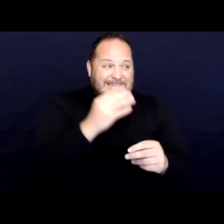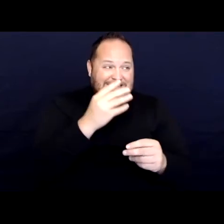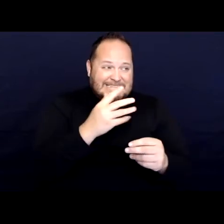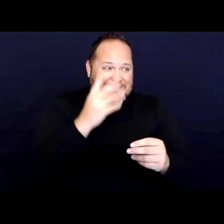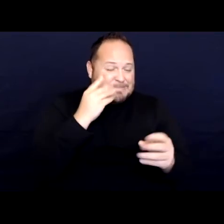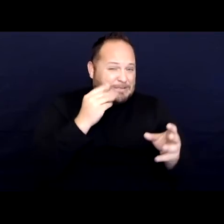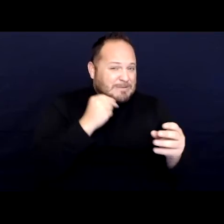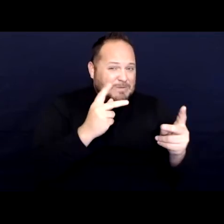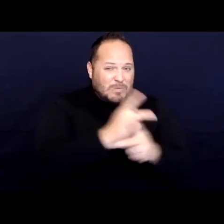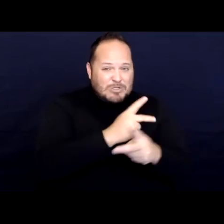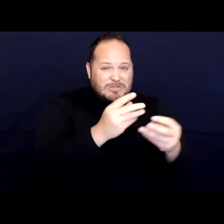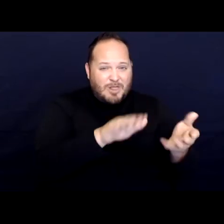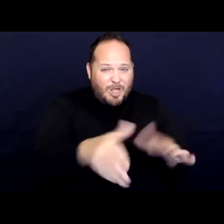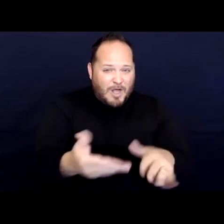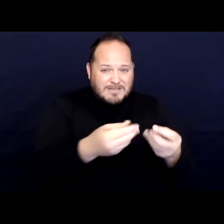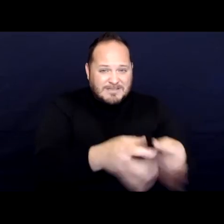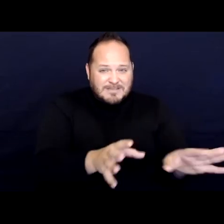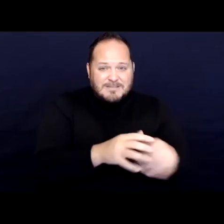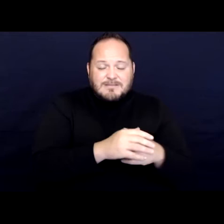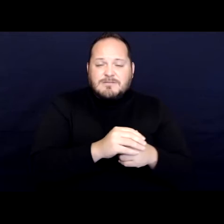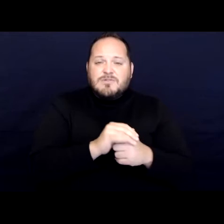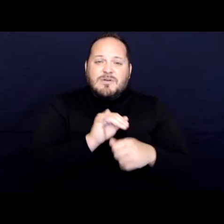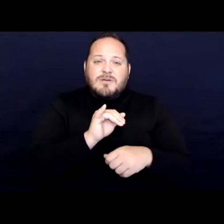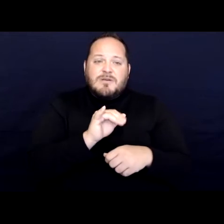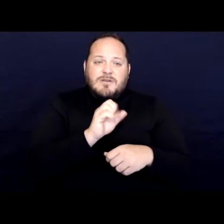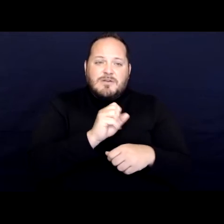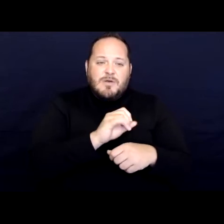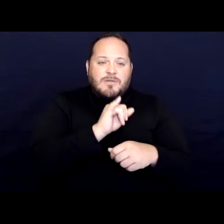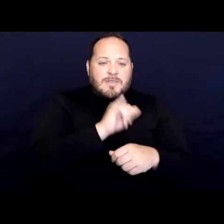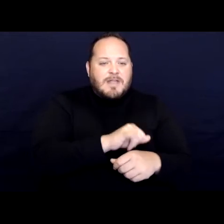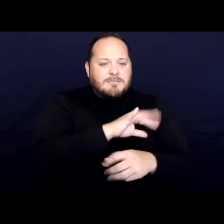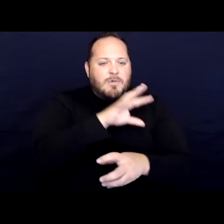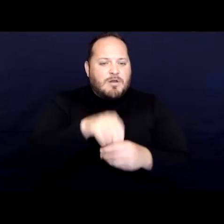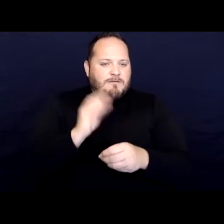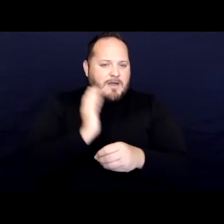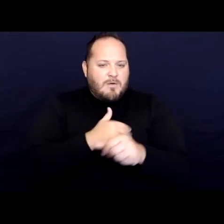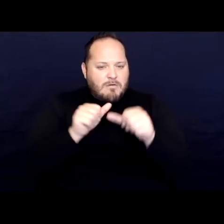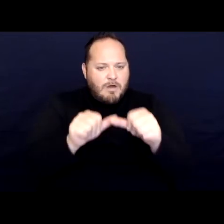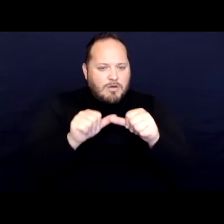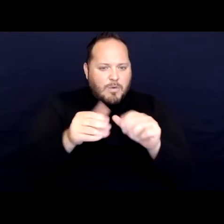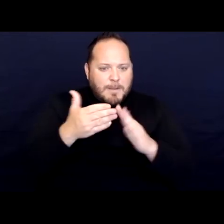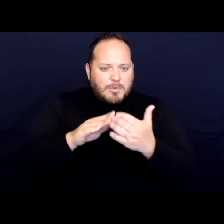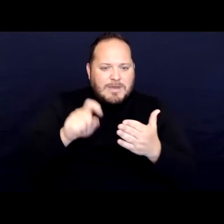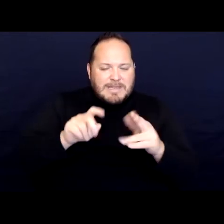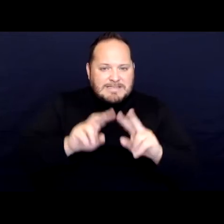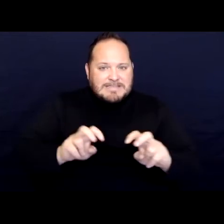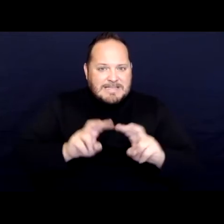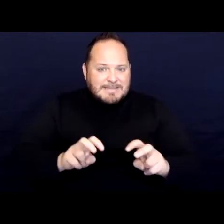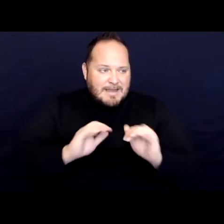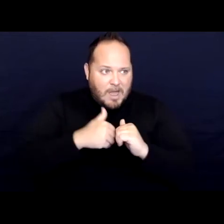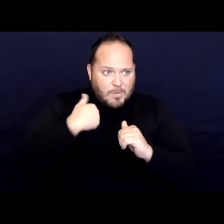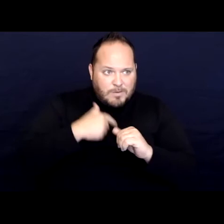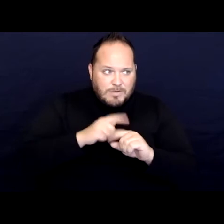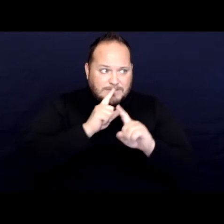of our sort of ongoing community needs assessments and how do we respond to that, we also